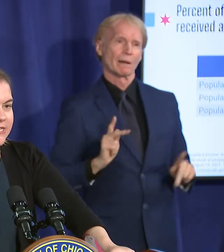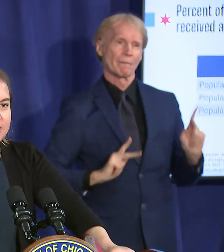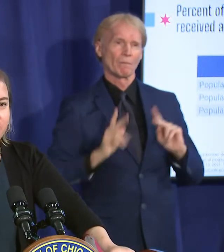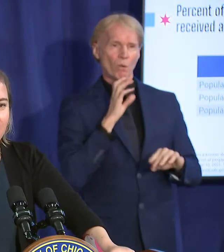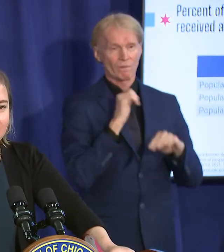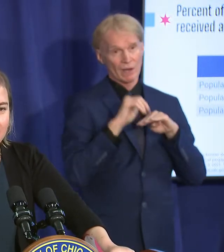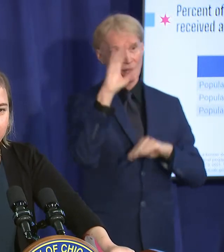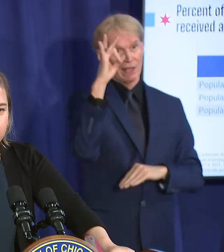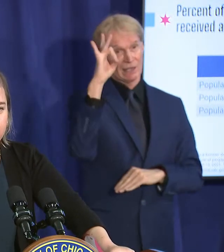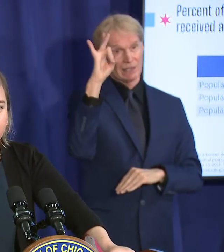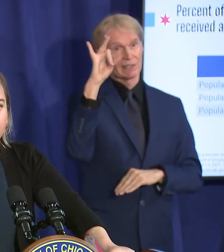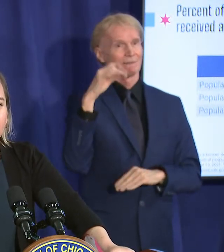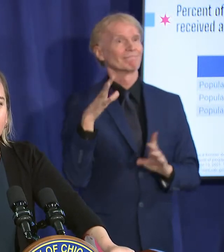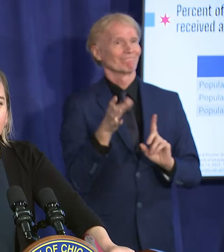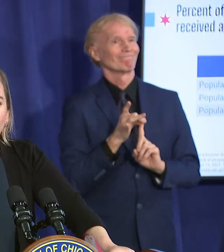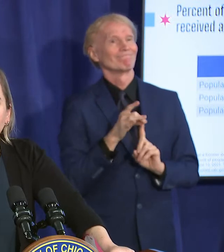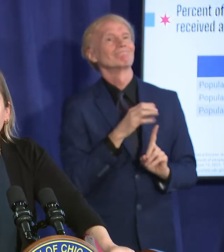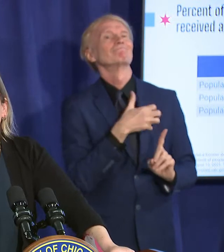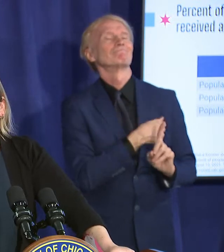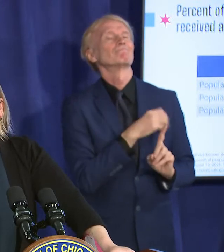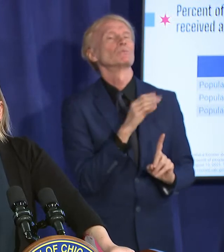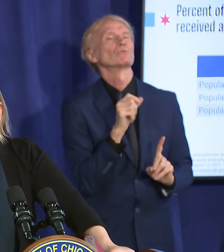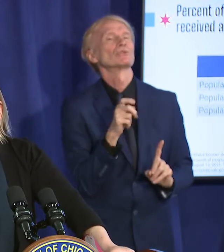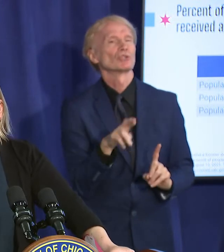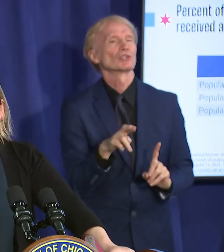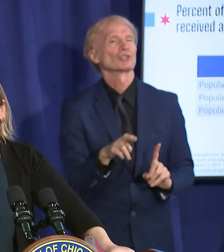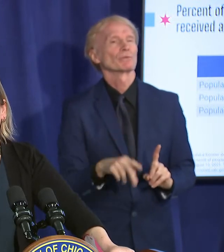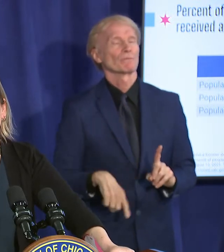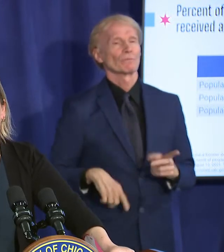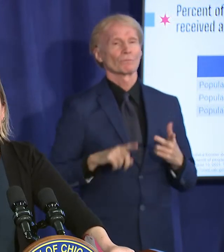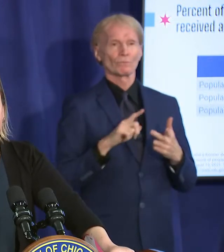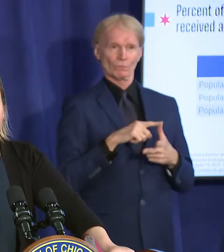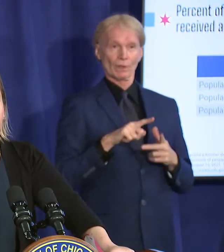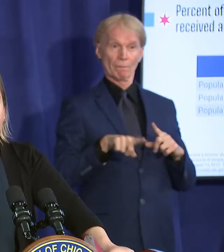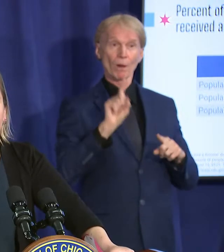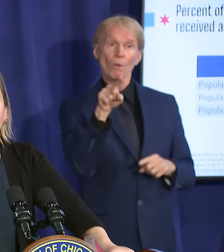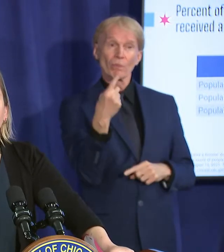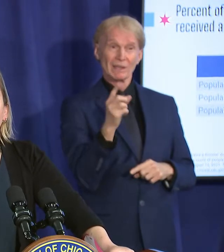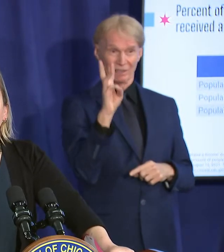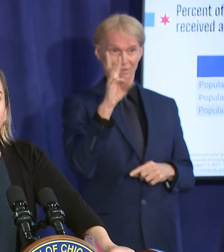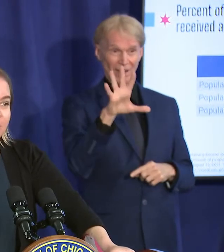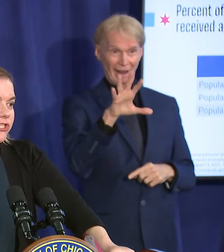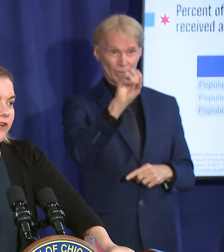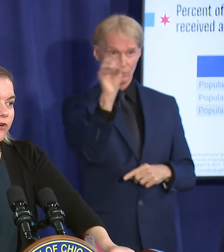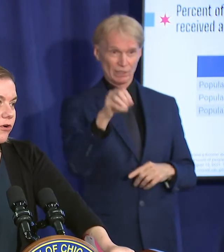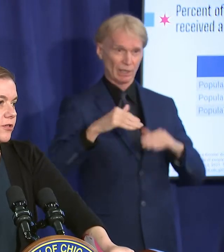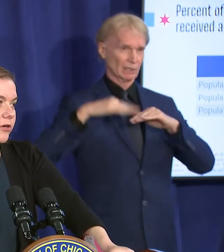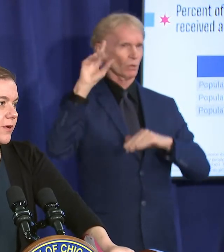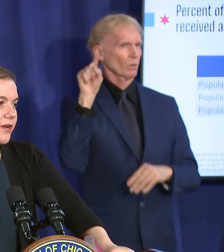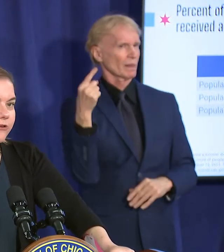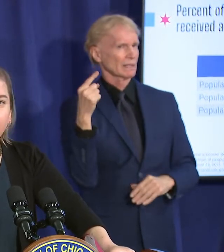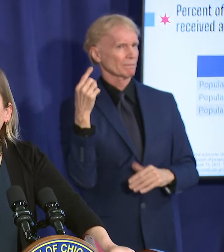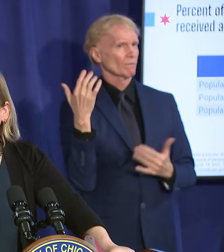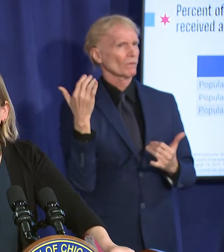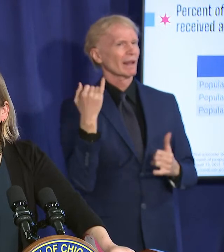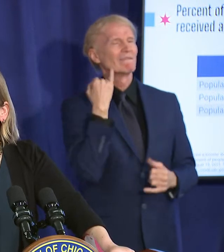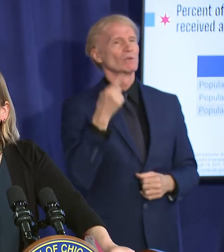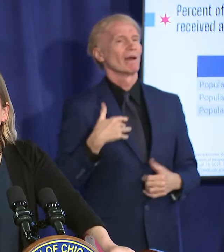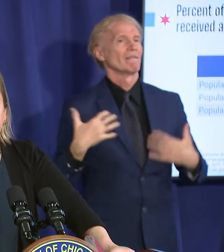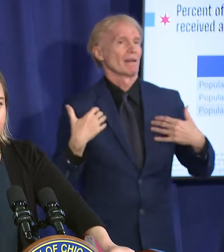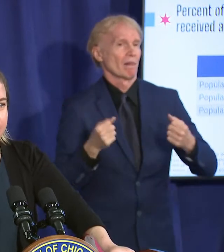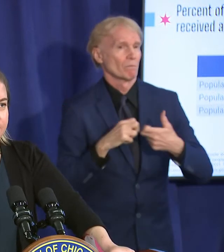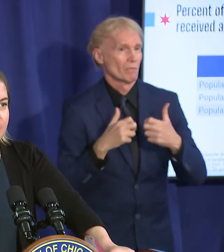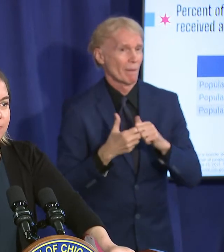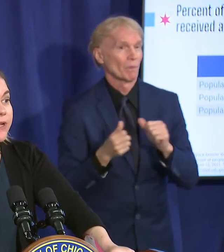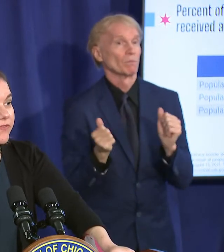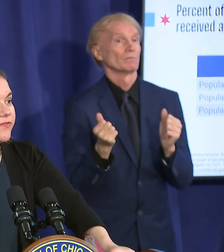over 18 have had that booster. Only about 65% of those over 65. Especially if you're older with an underlying condition,